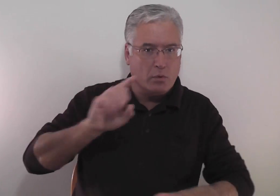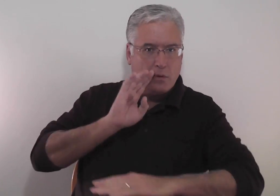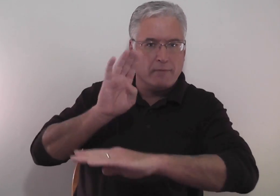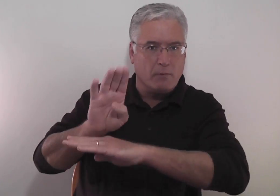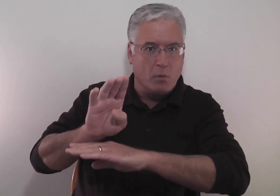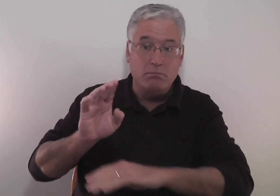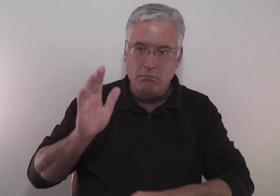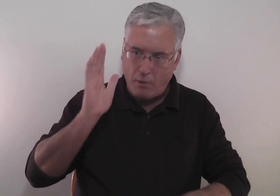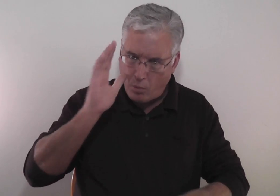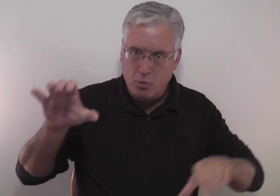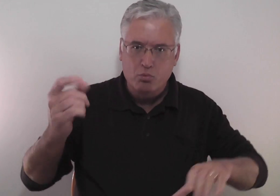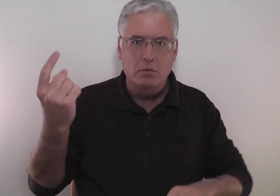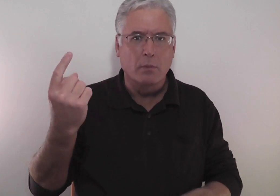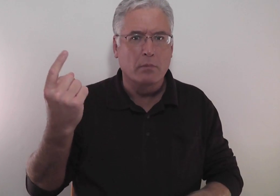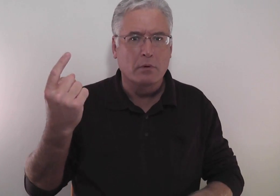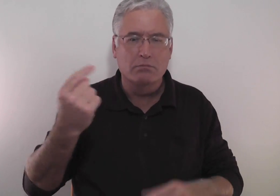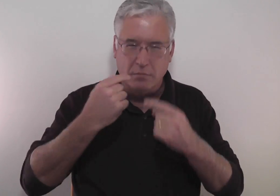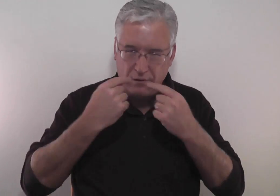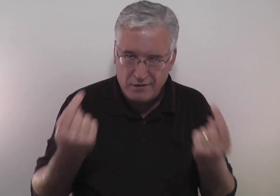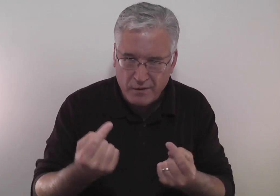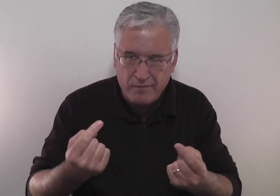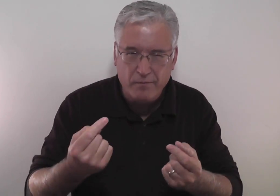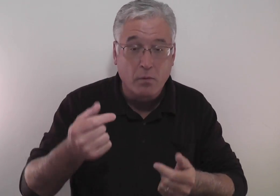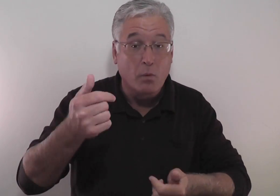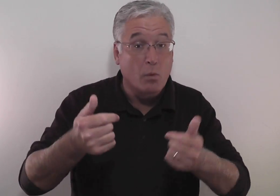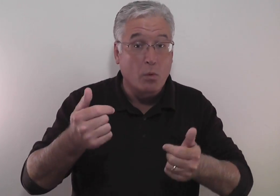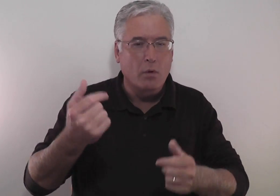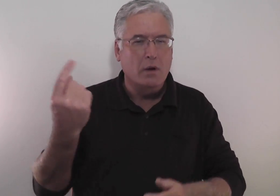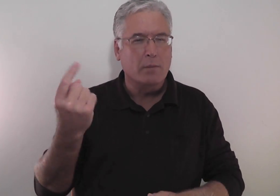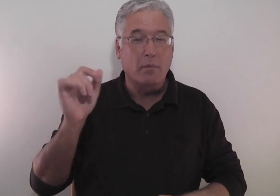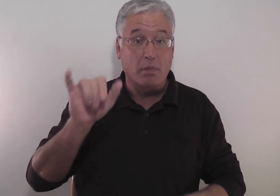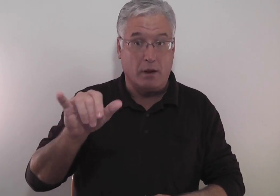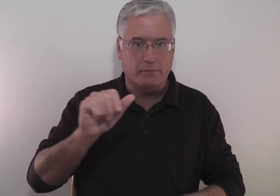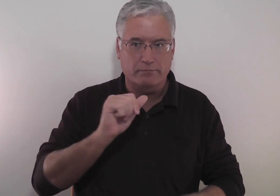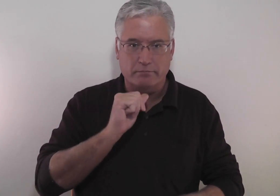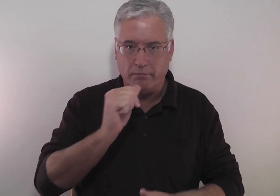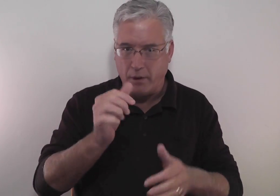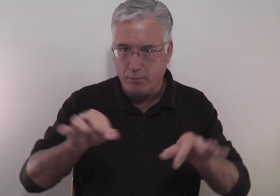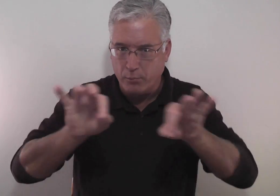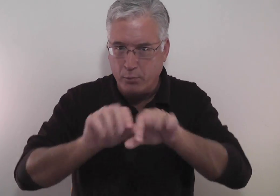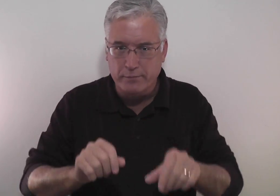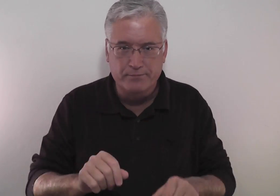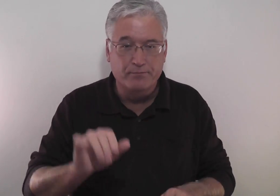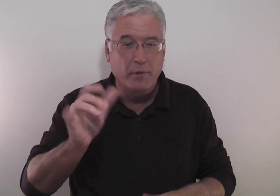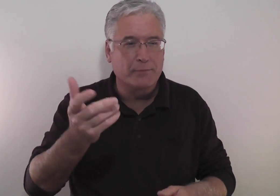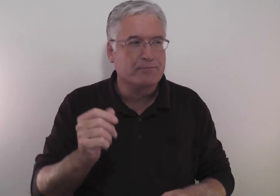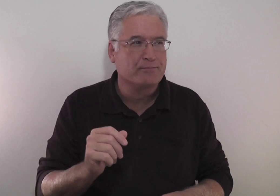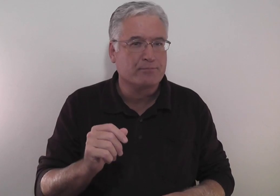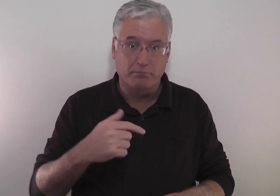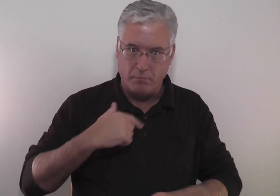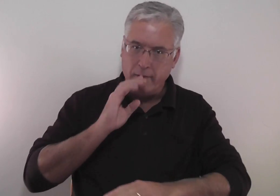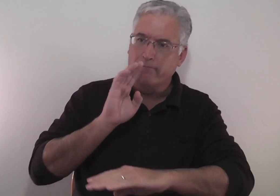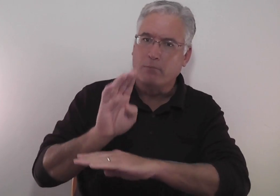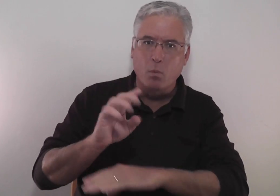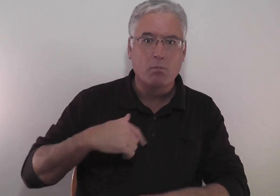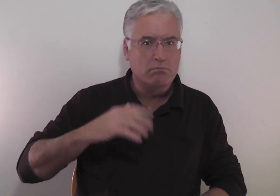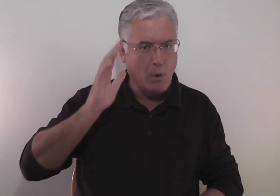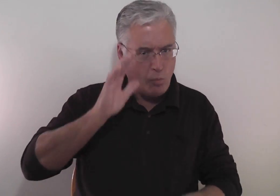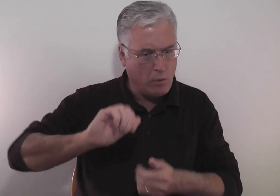No person needs to make a vow or should make a vow about something that's sin, or something that's not important. Like, for